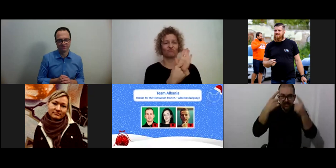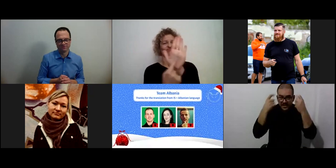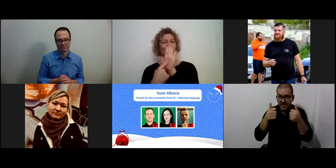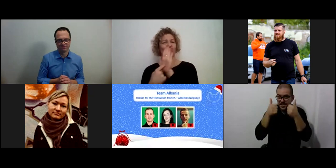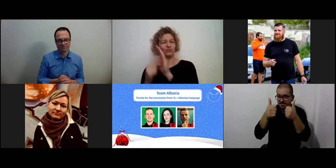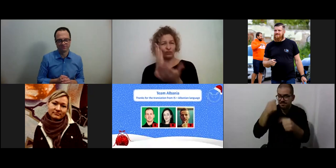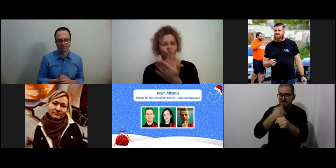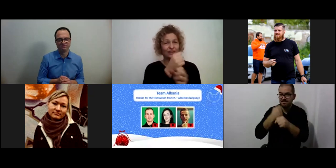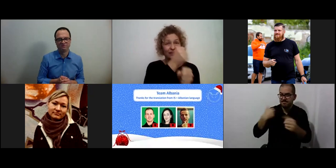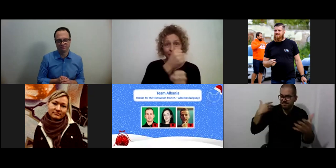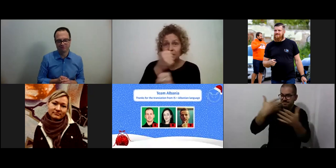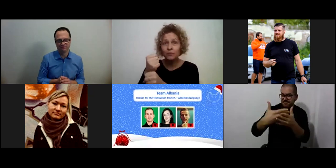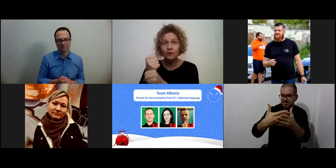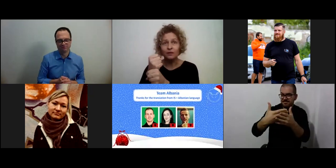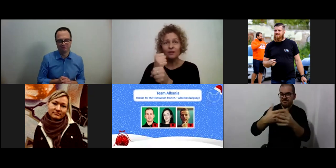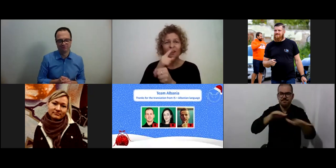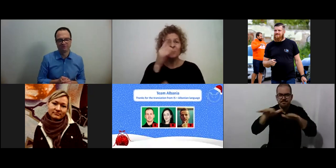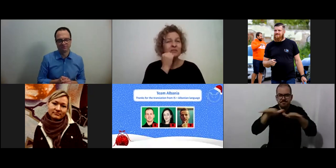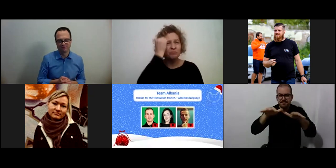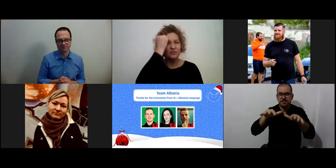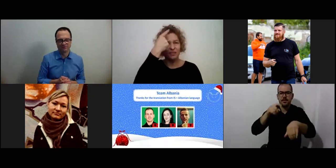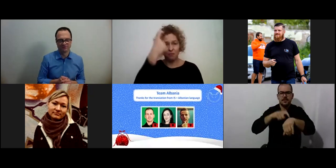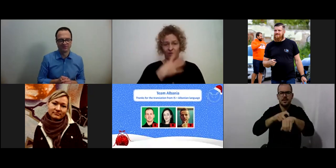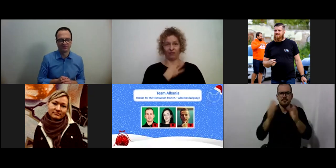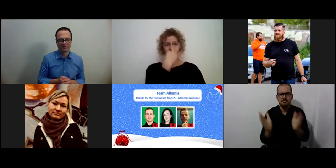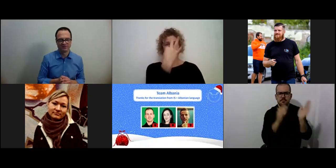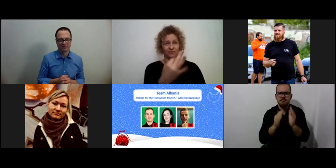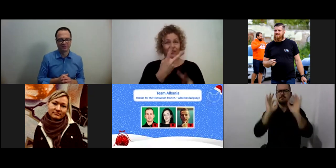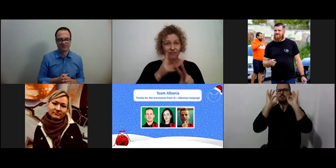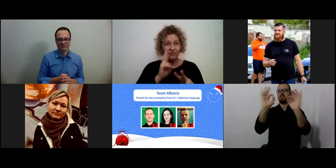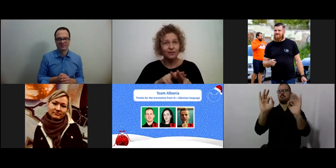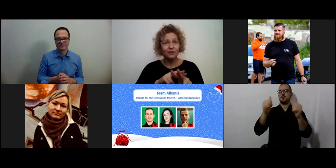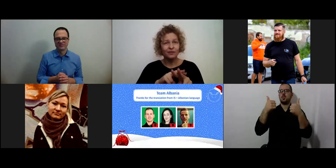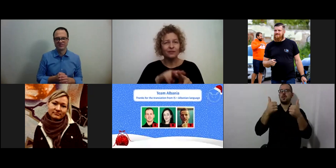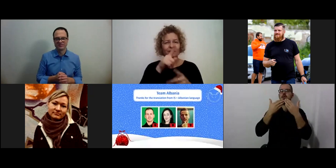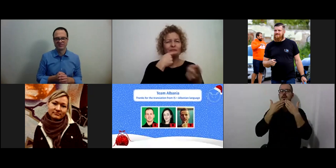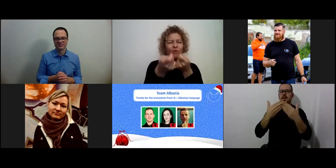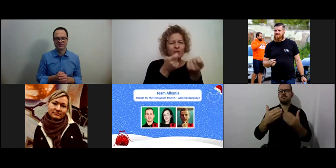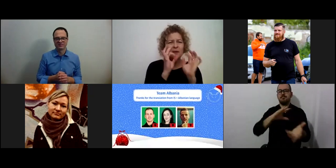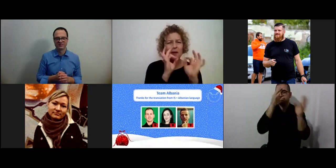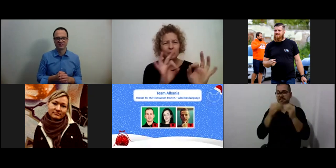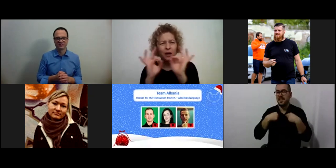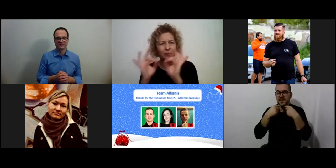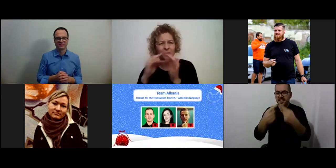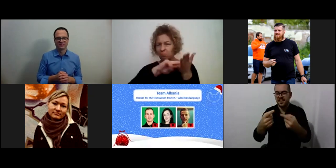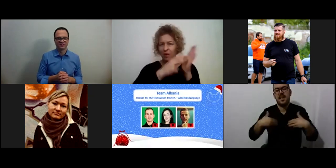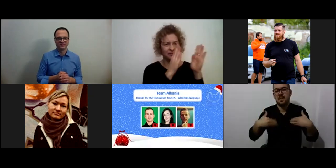contact. So thank you, Dami, for asking me to interpret these